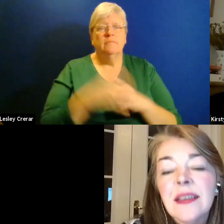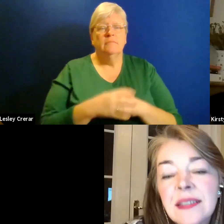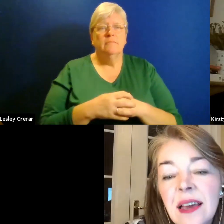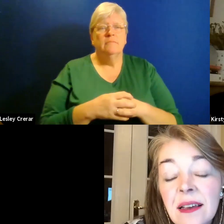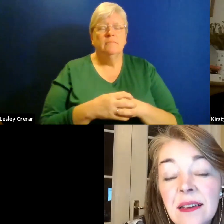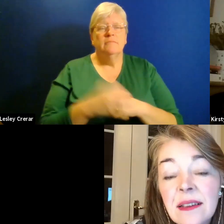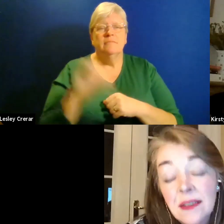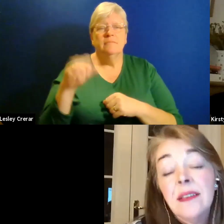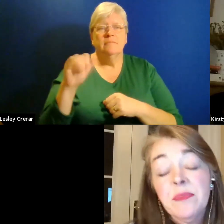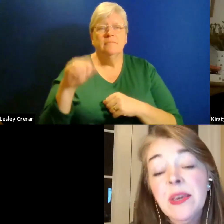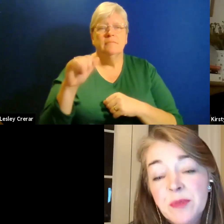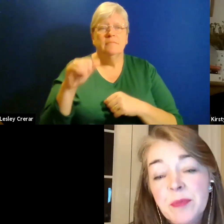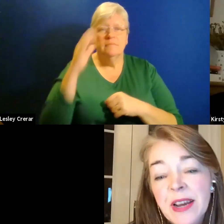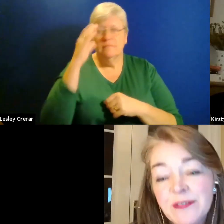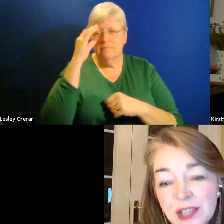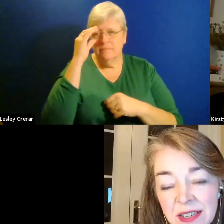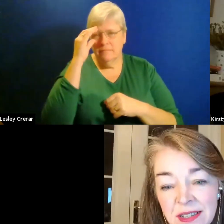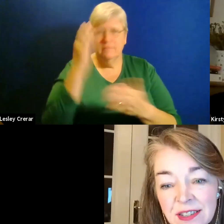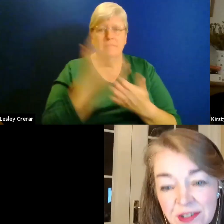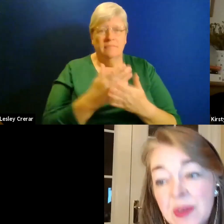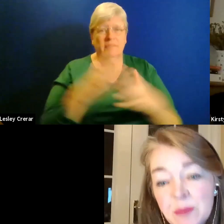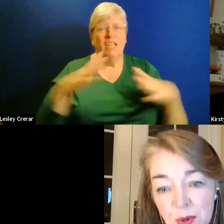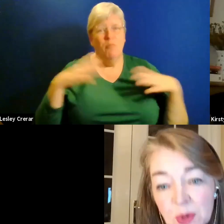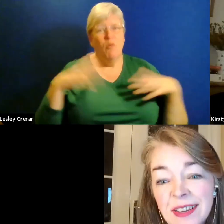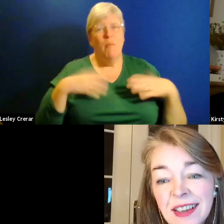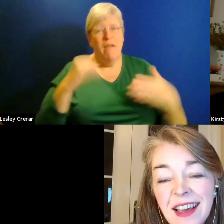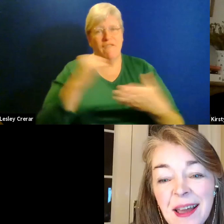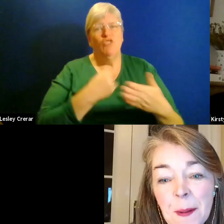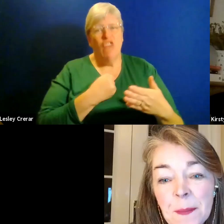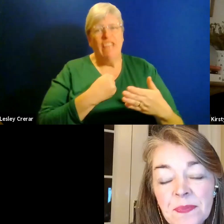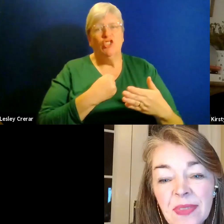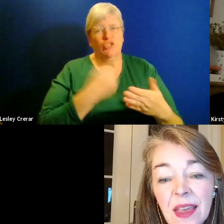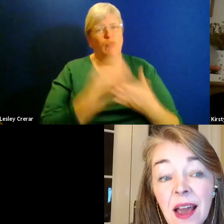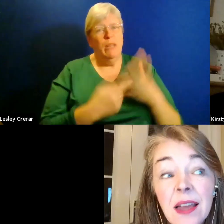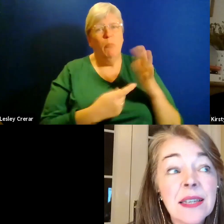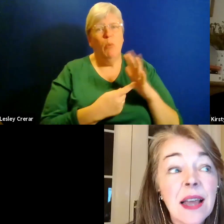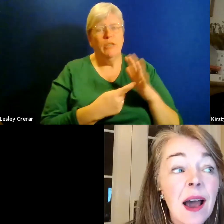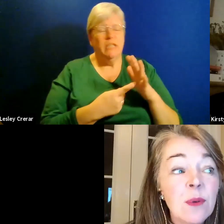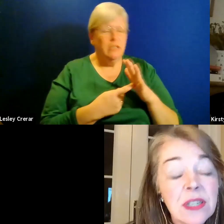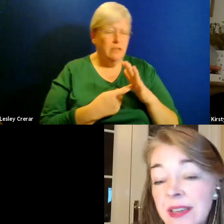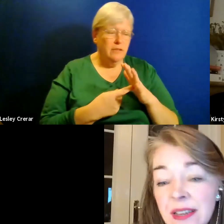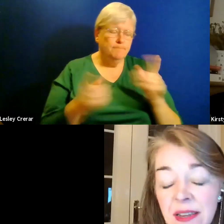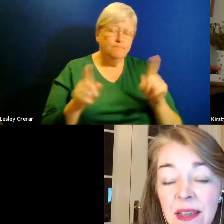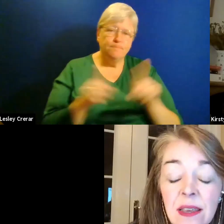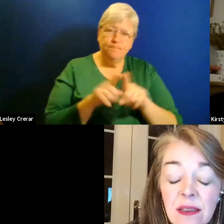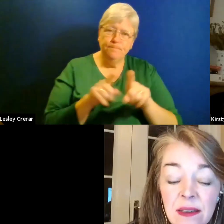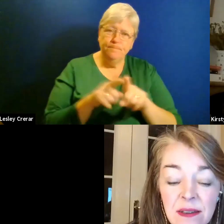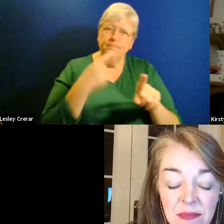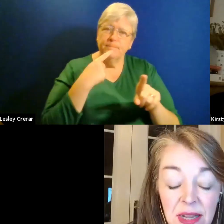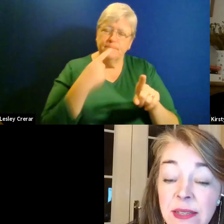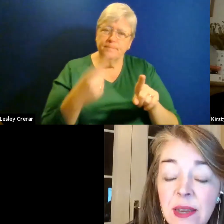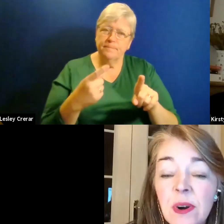Yes, being prepared for rejection is extremely important. And I would just say